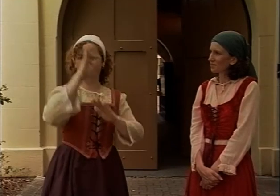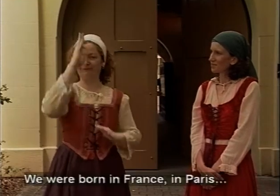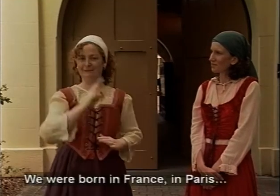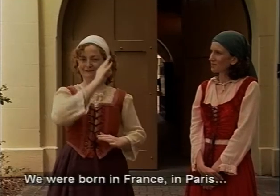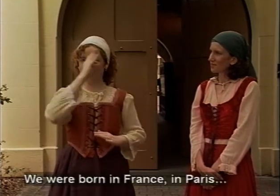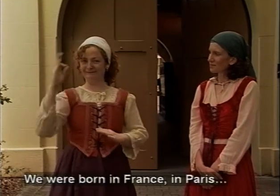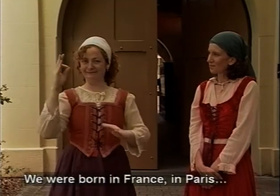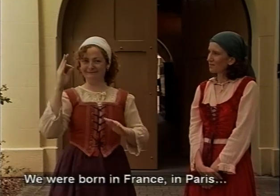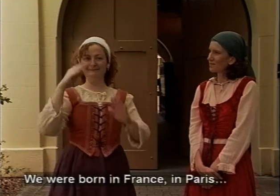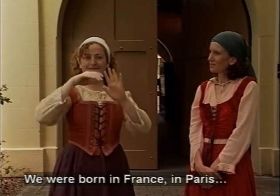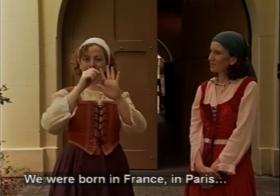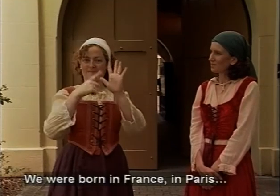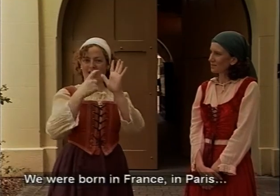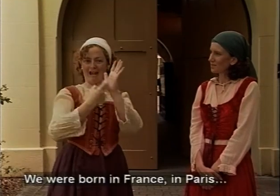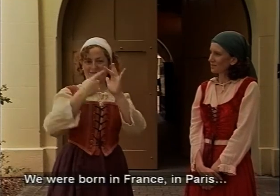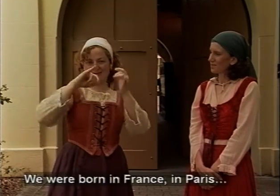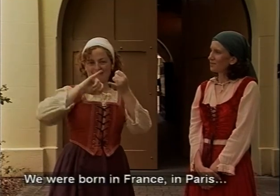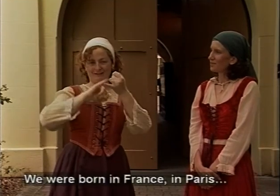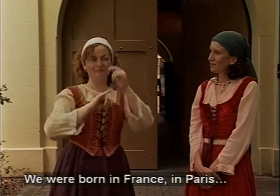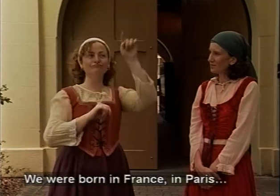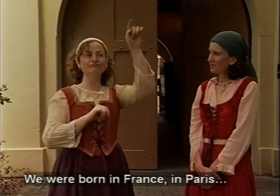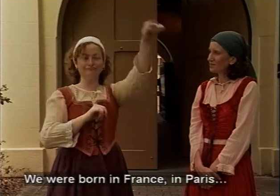We were born in France. In Paris.